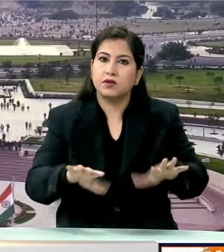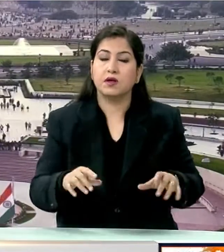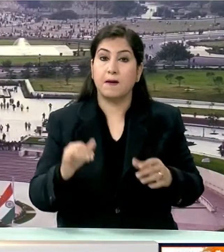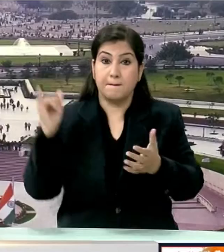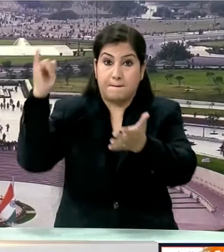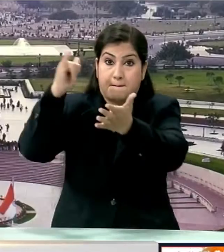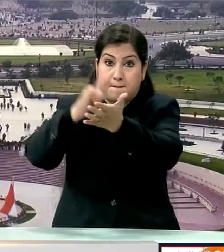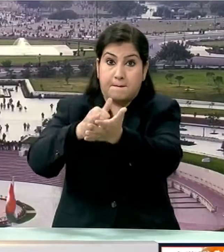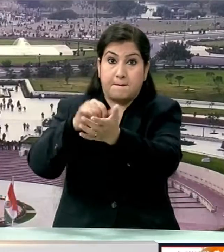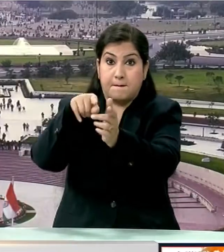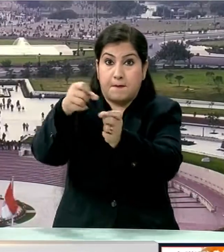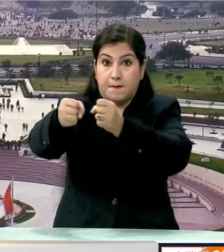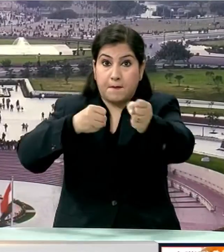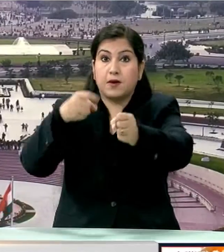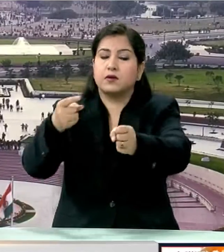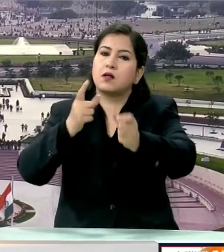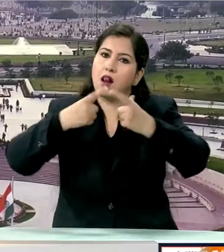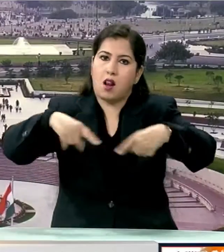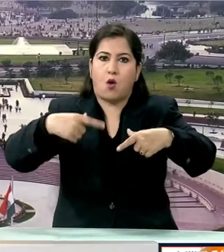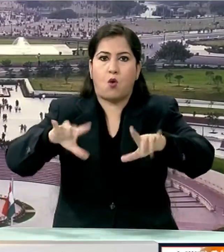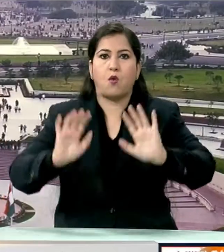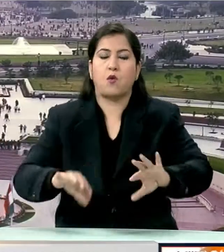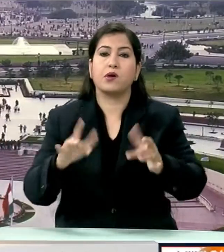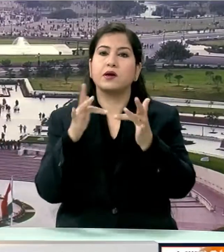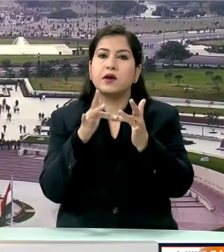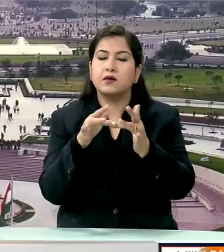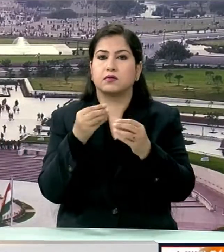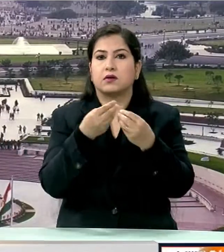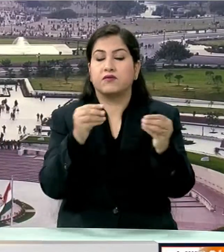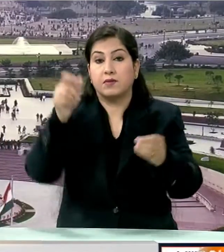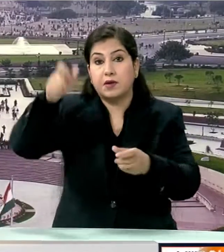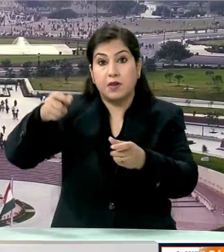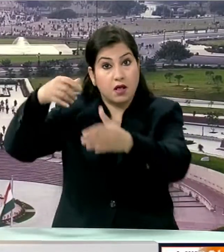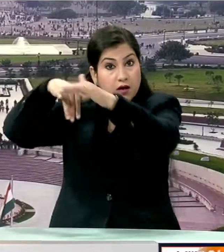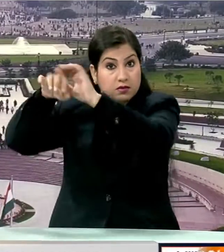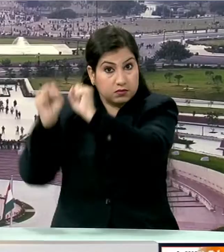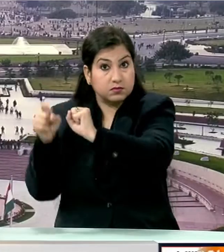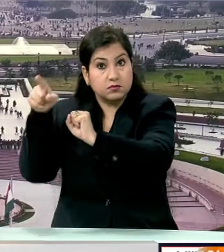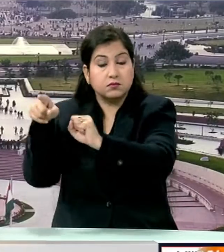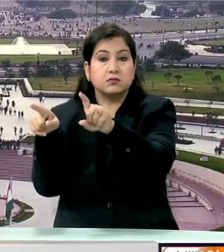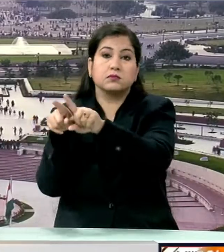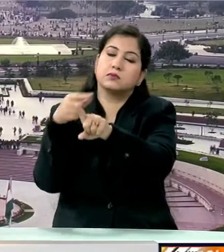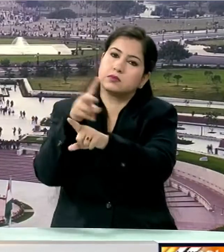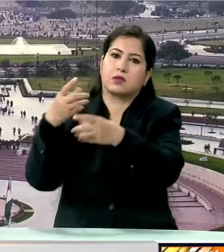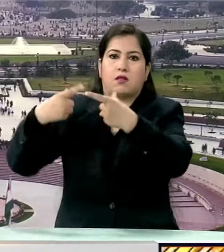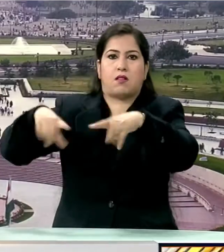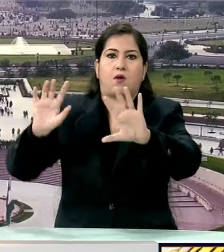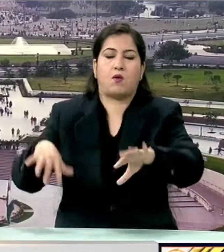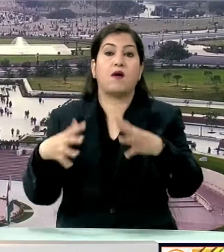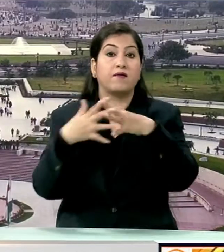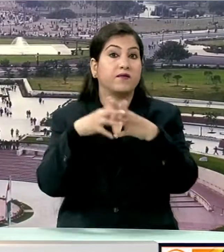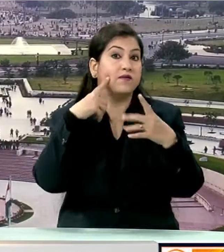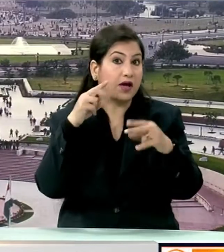that the pilot in command may permit the access of internet services by passengers on board an aircraft in flight